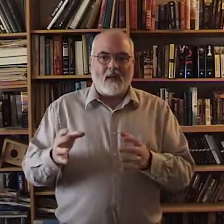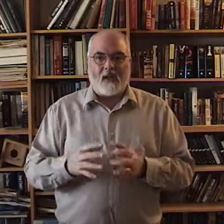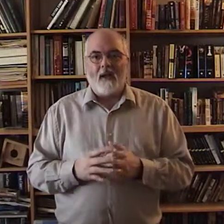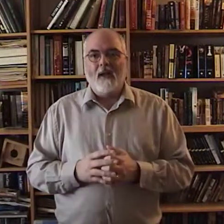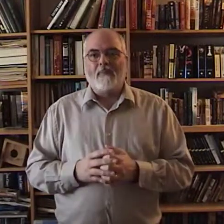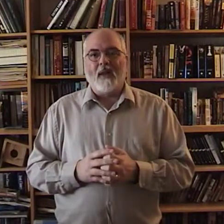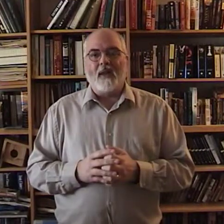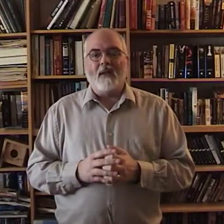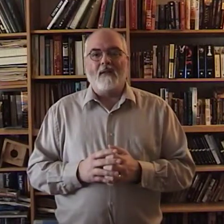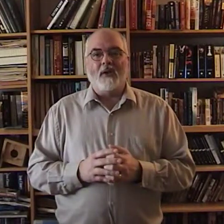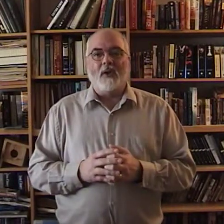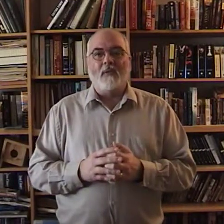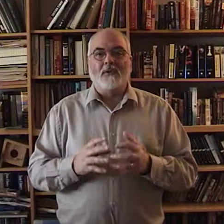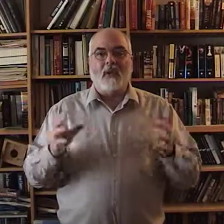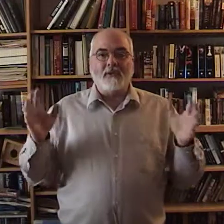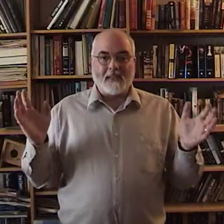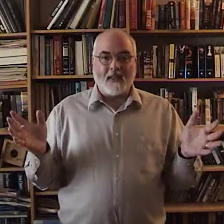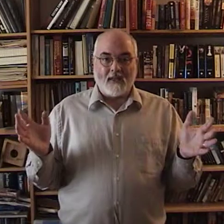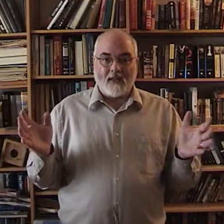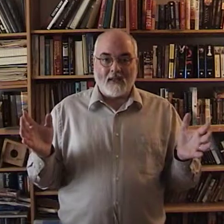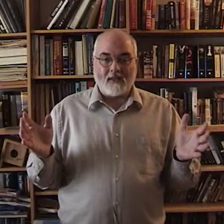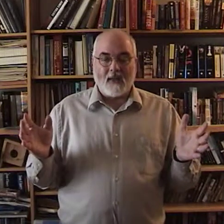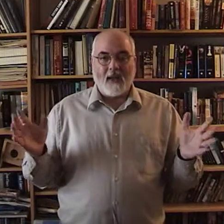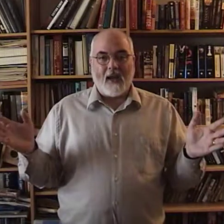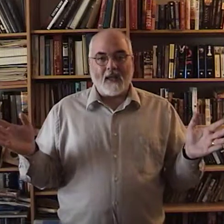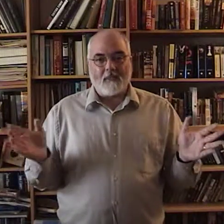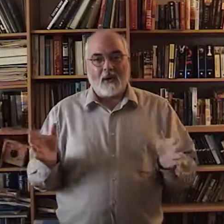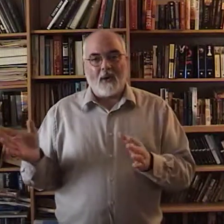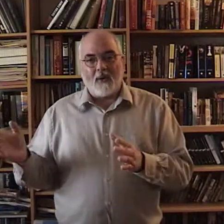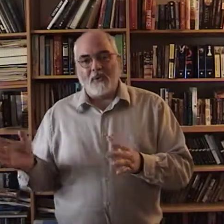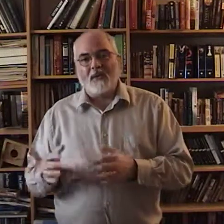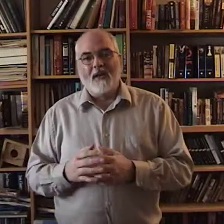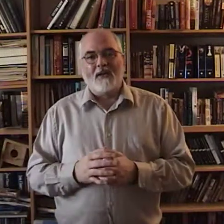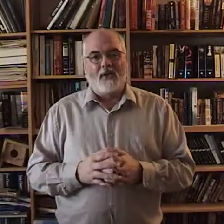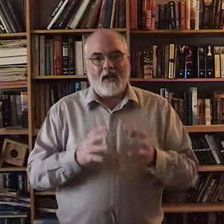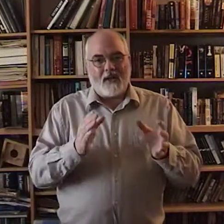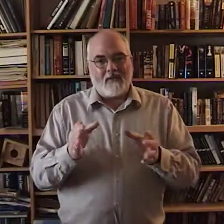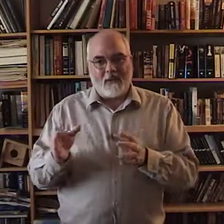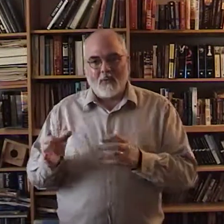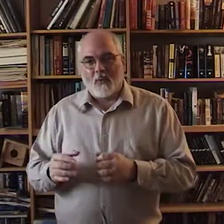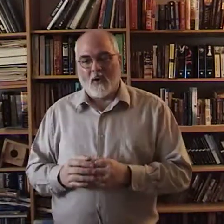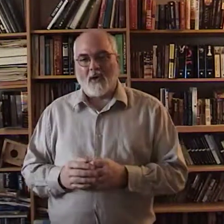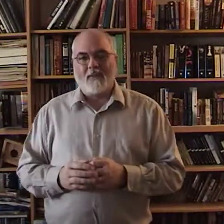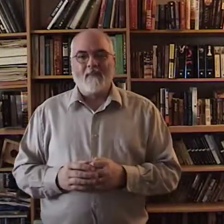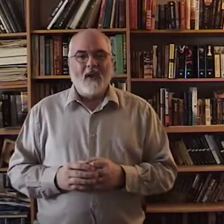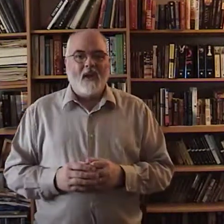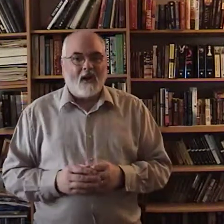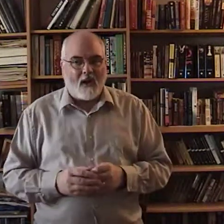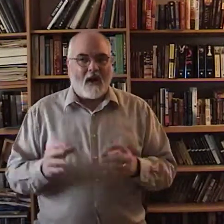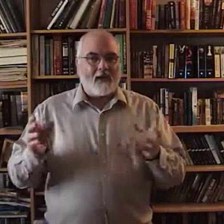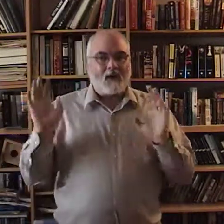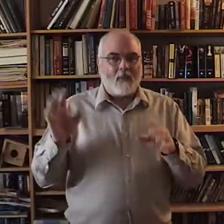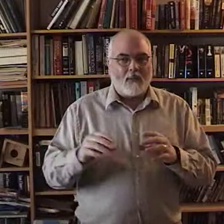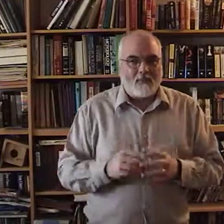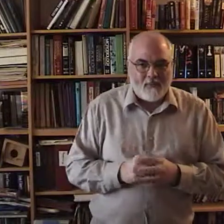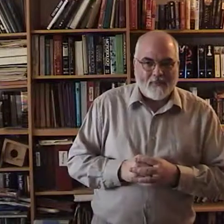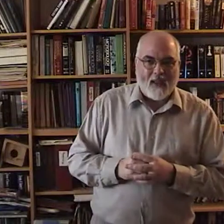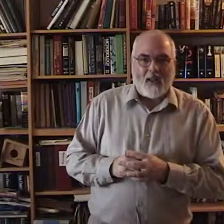thing in terms of sentences as opposed to individual words. All right, so off